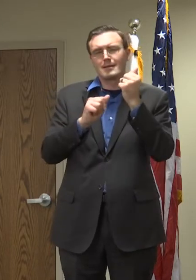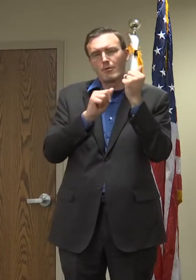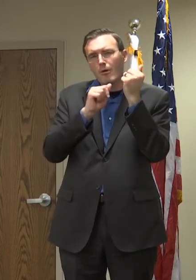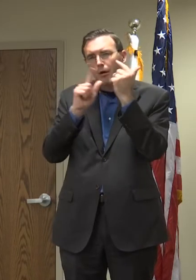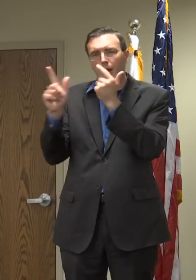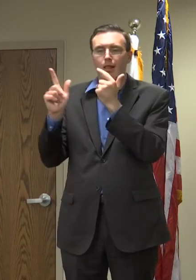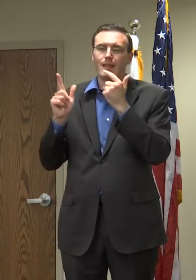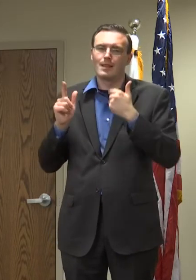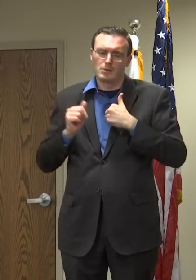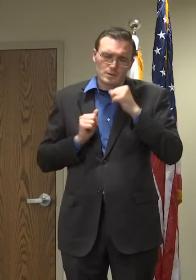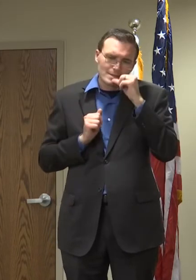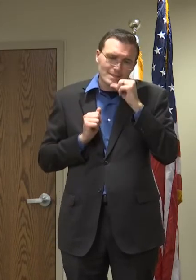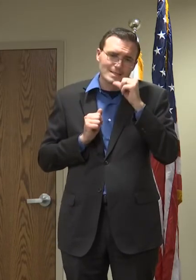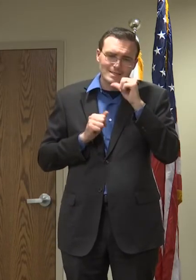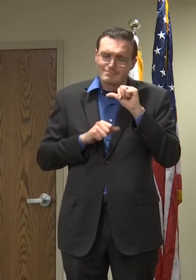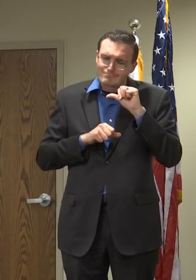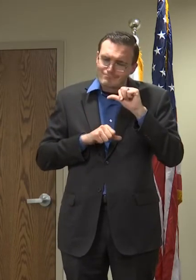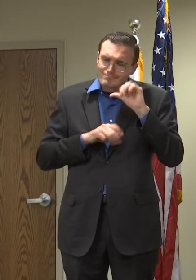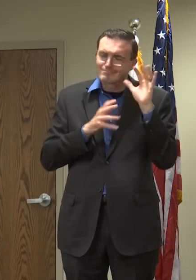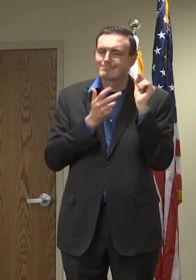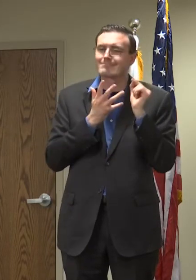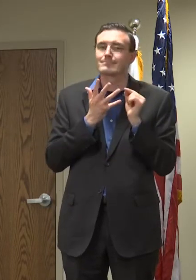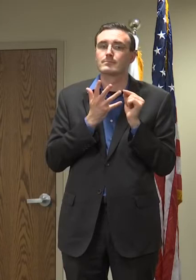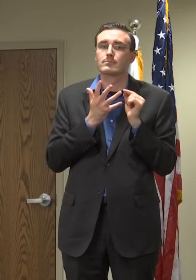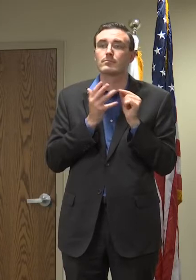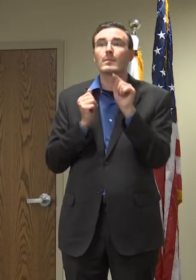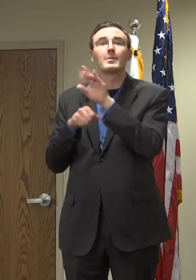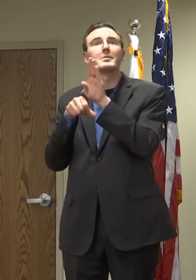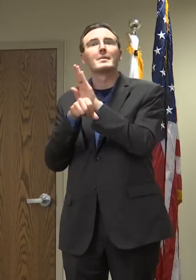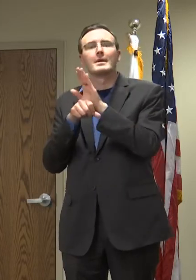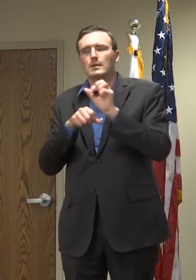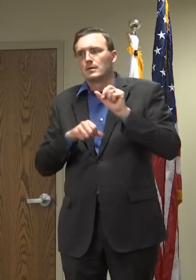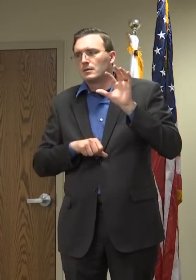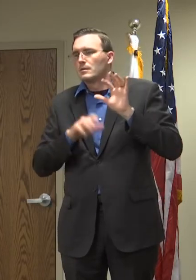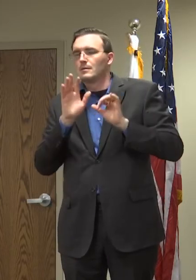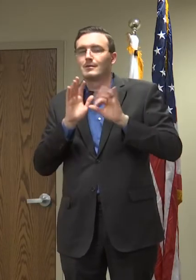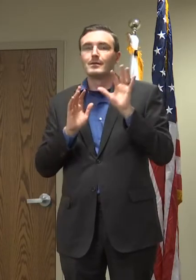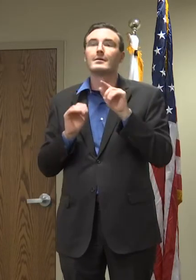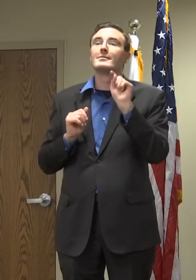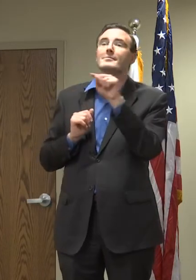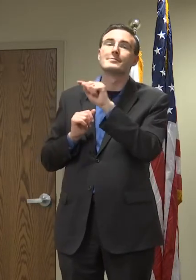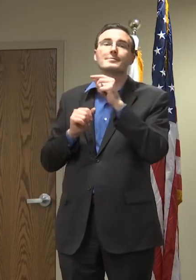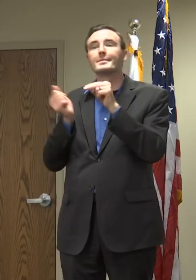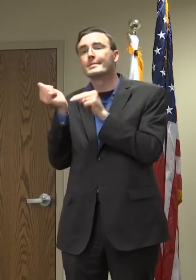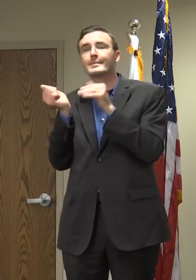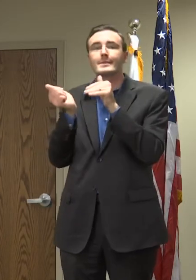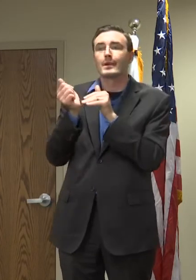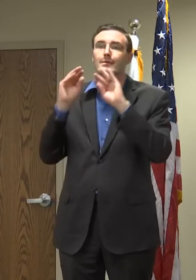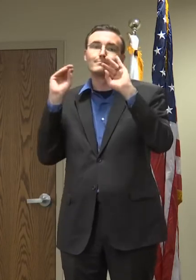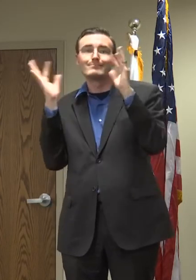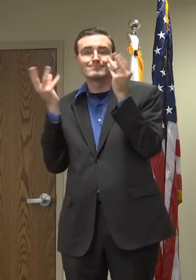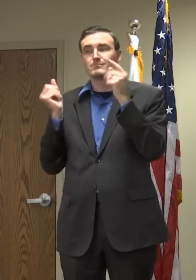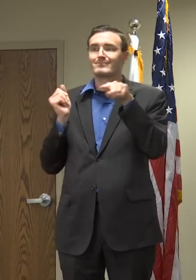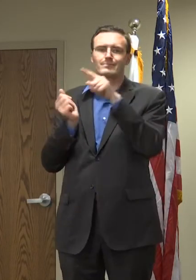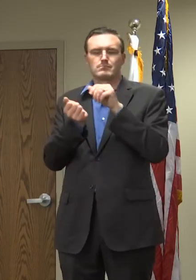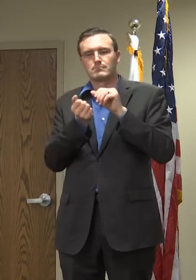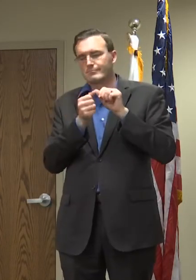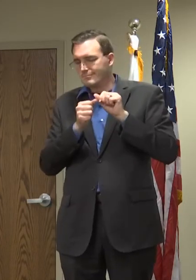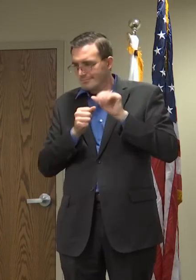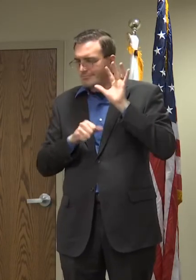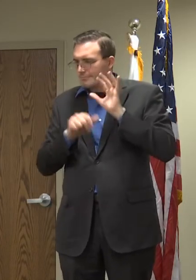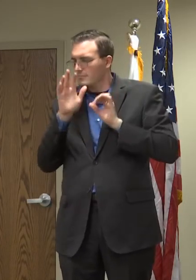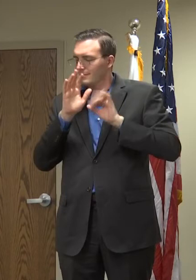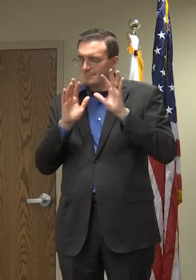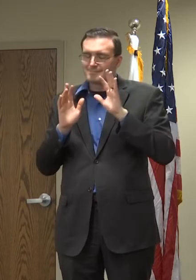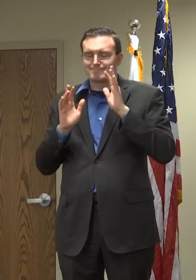businesses have sacrificed. Our residents have sacrificed. Our frontline workers have sacrificed. Please, do the simple